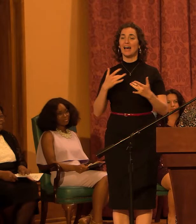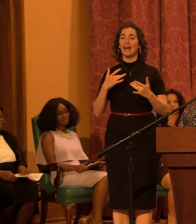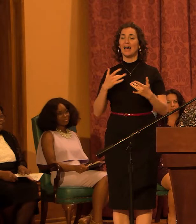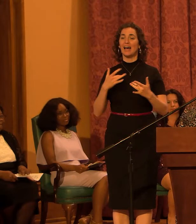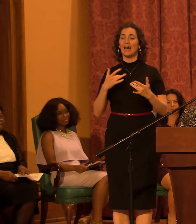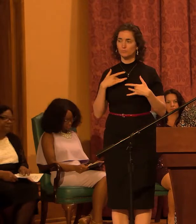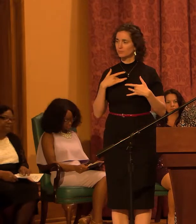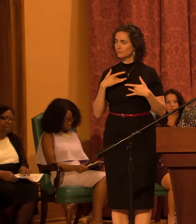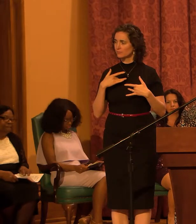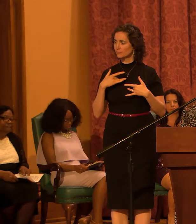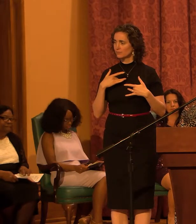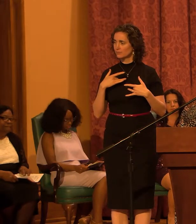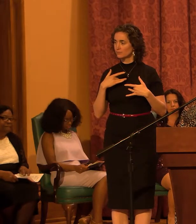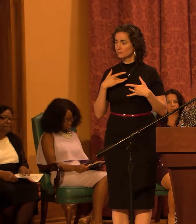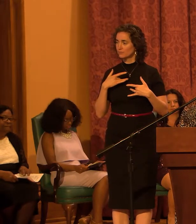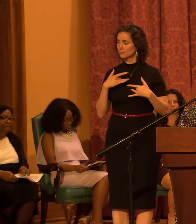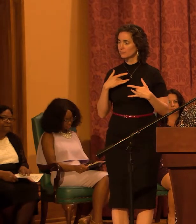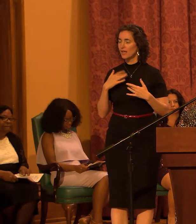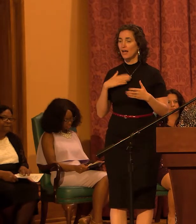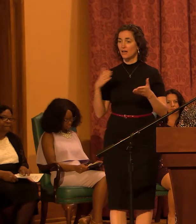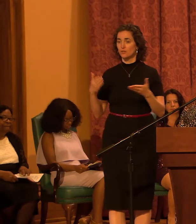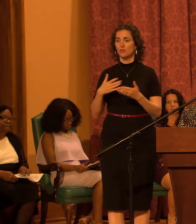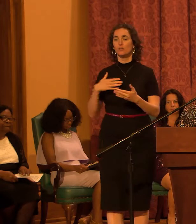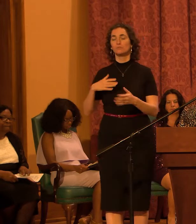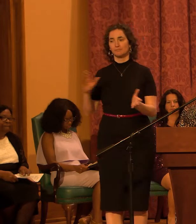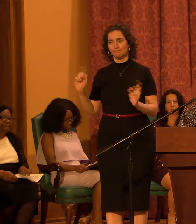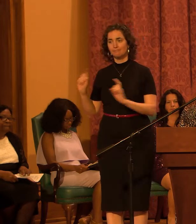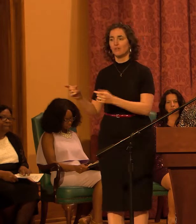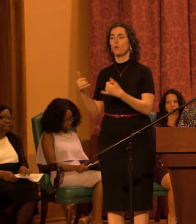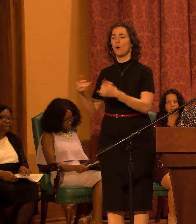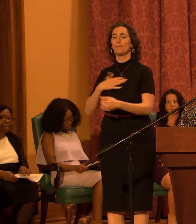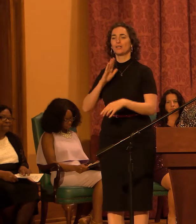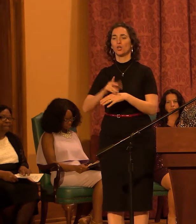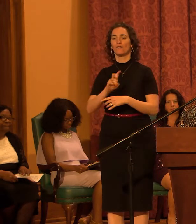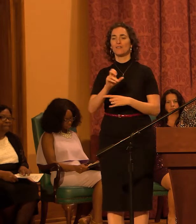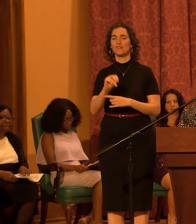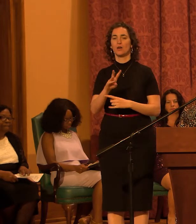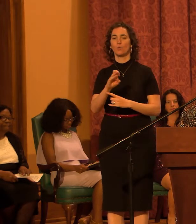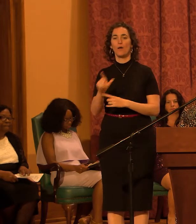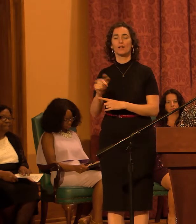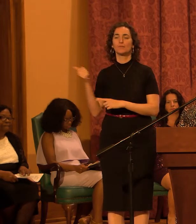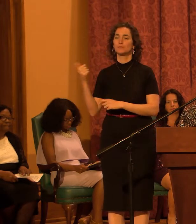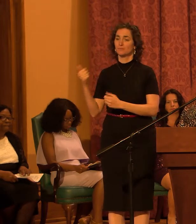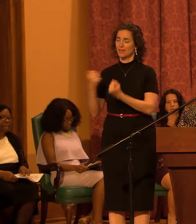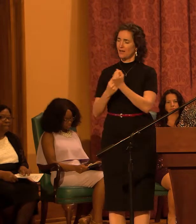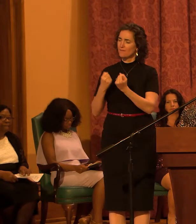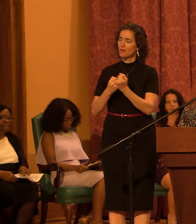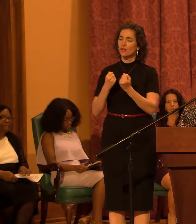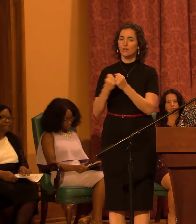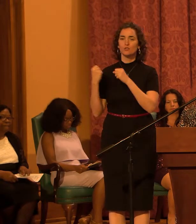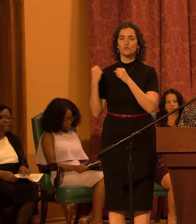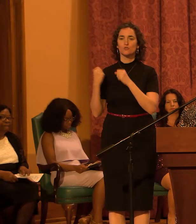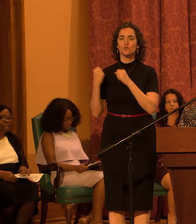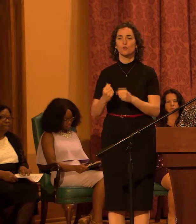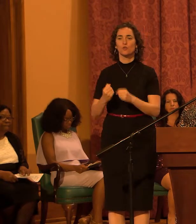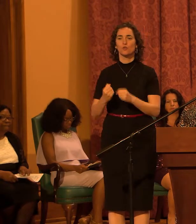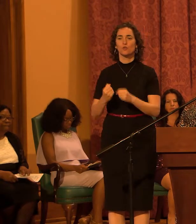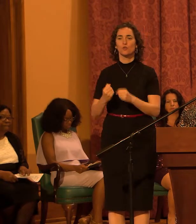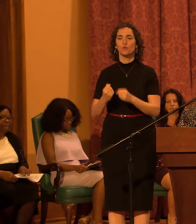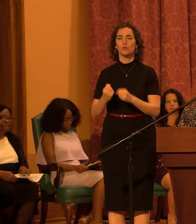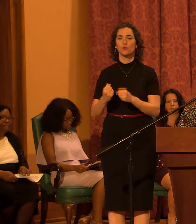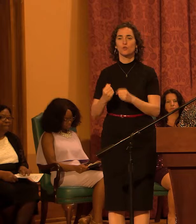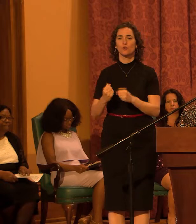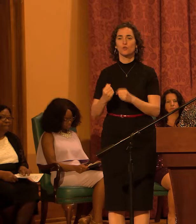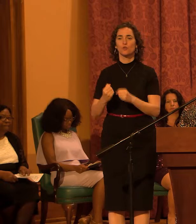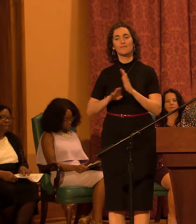Dunn 2023 Youth Award to my daughter Vivian Webb, who has advocated tirelessly for her peers among the